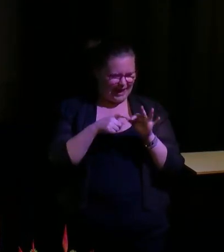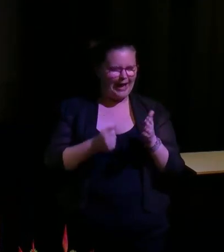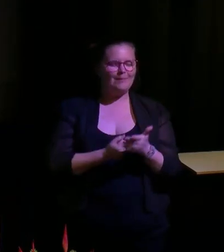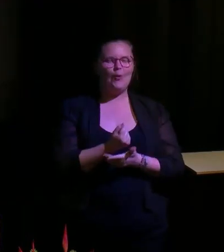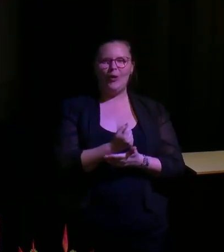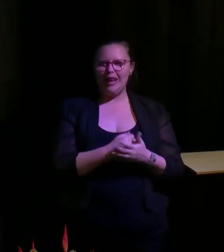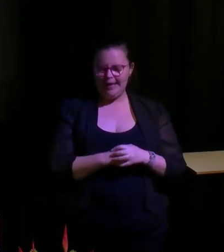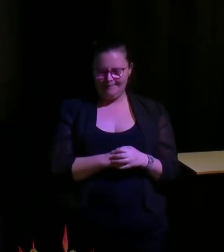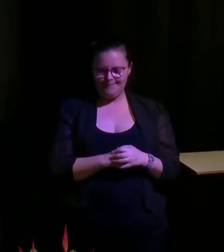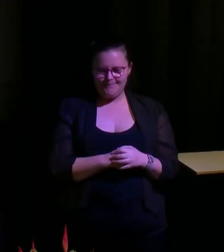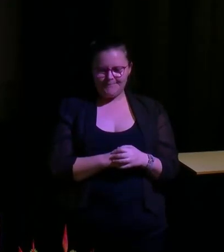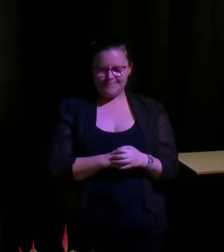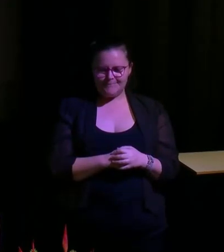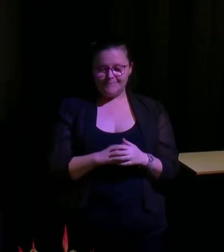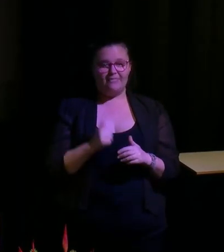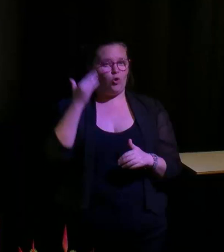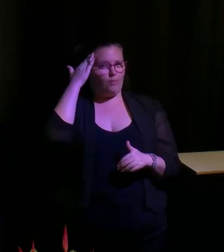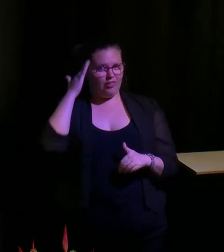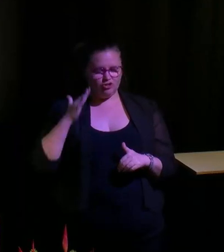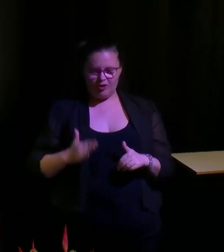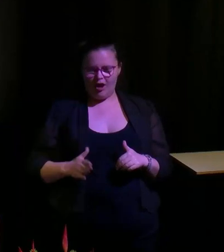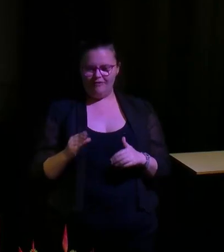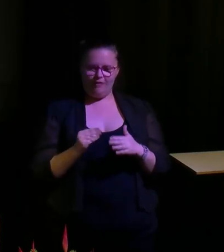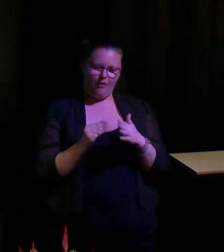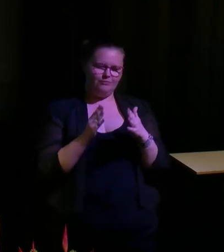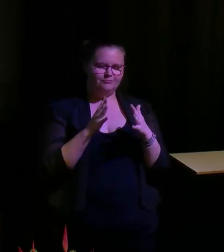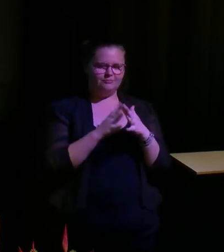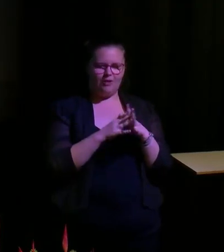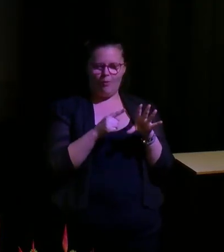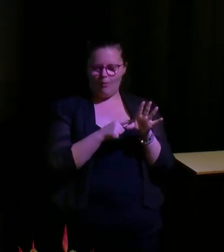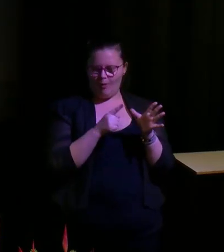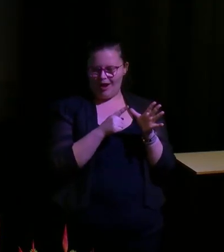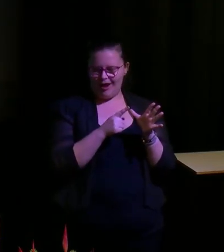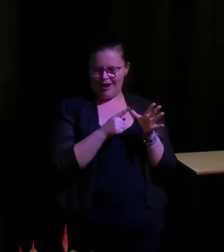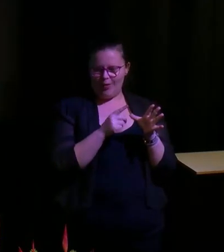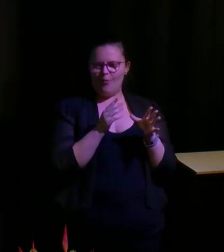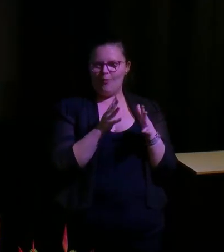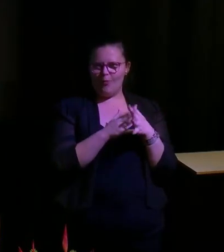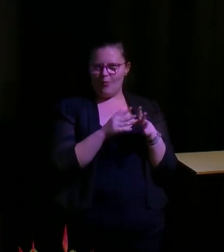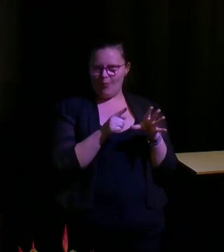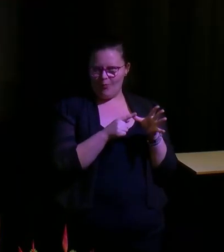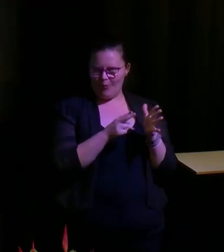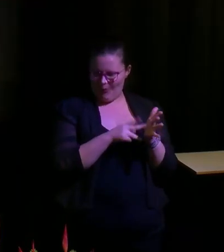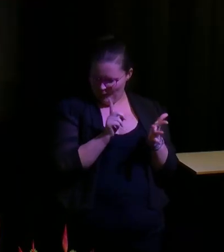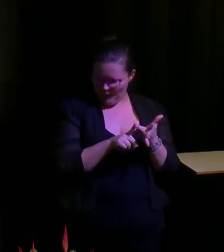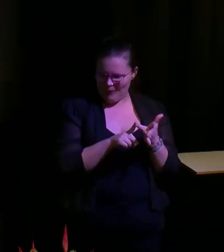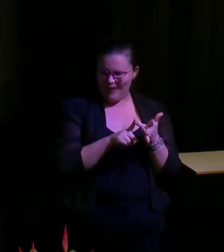Aboriginal matrilineal family is from Wayani country in northwest Queensland. Wanyi. Thank